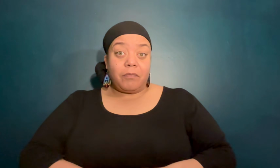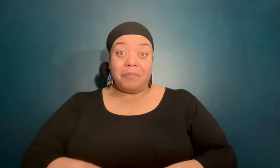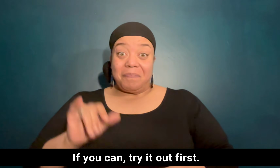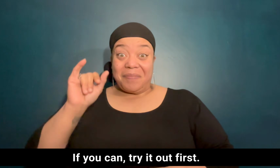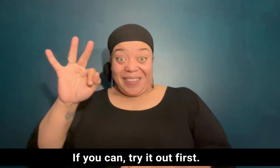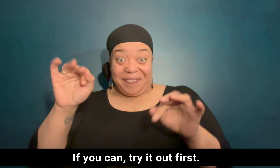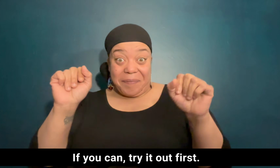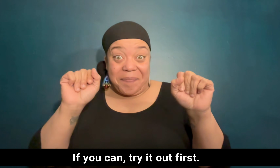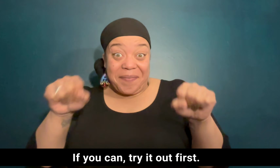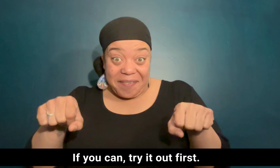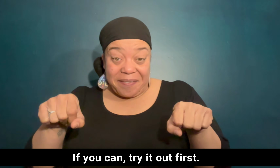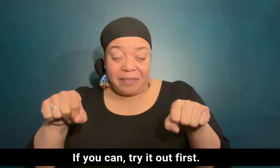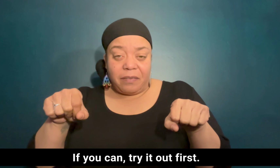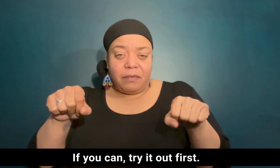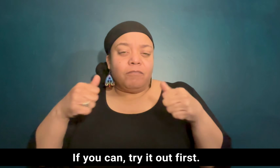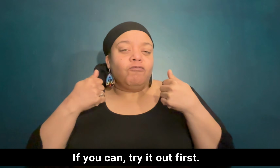If you can, try it out first.